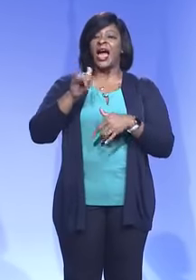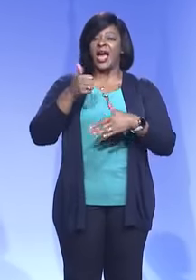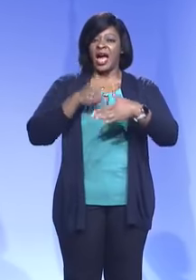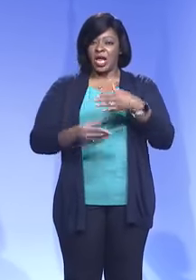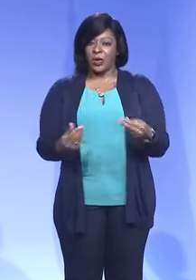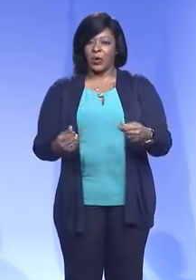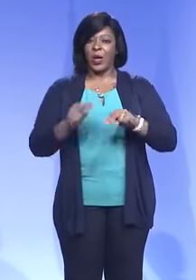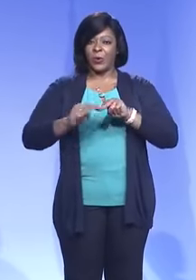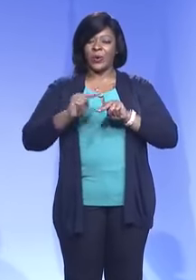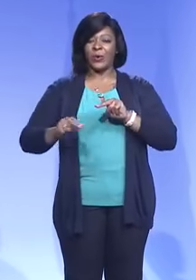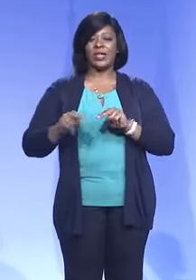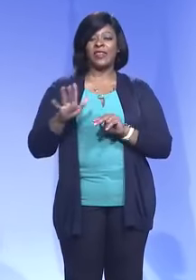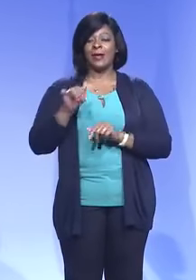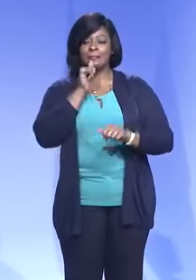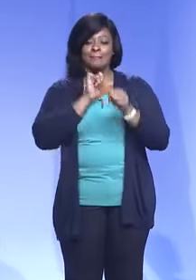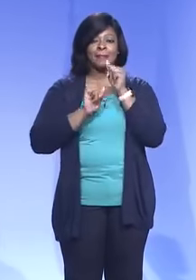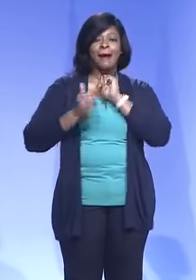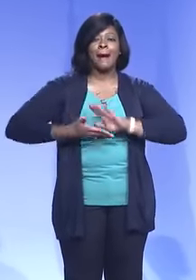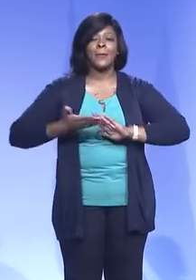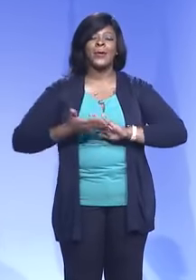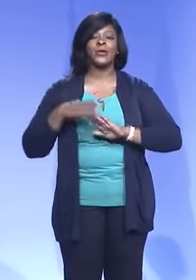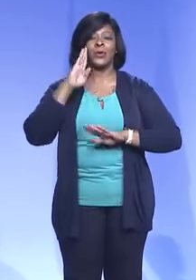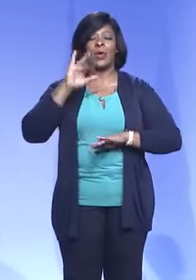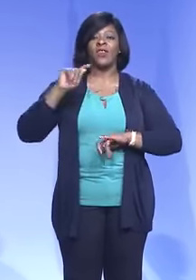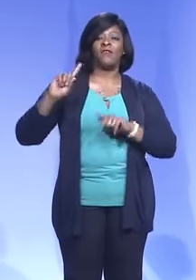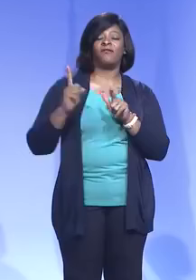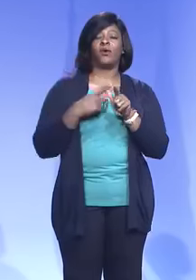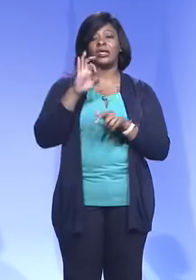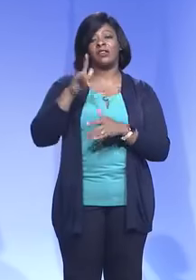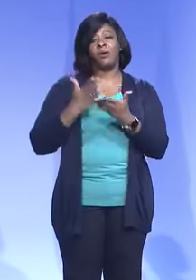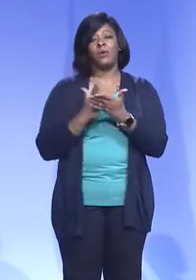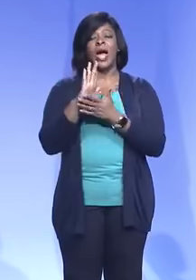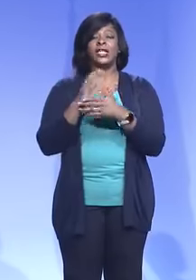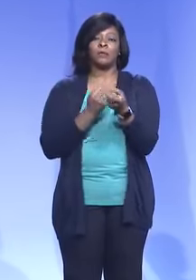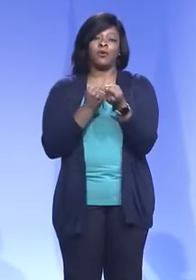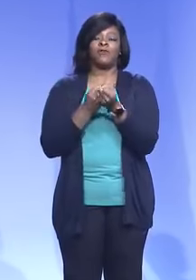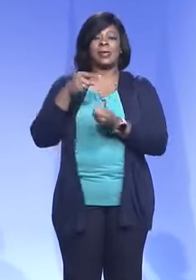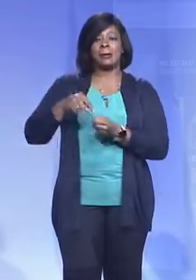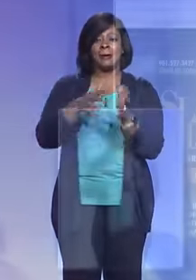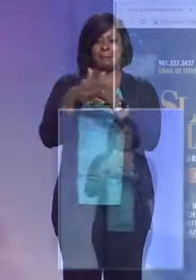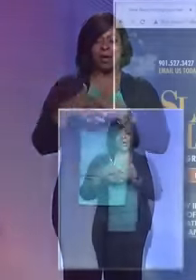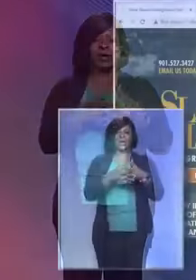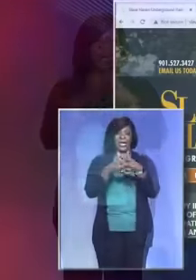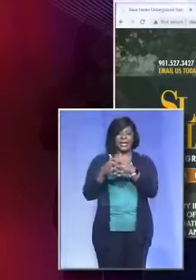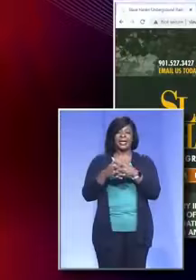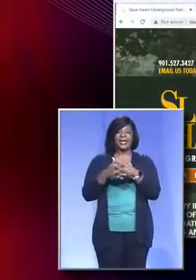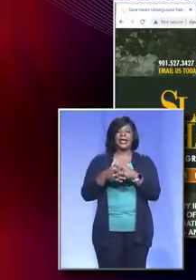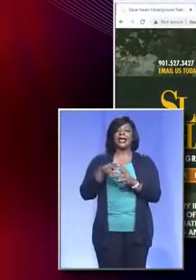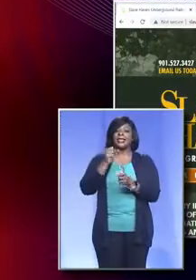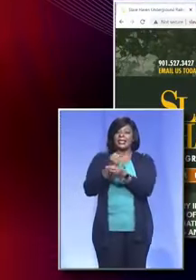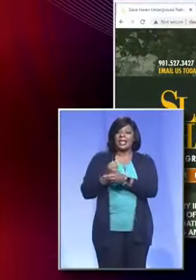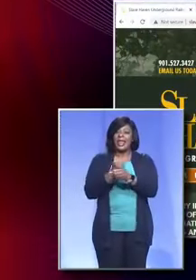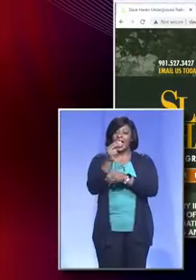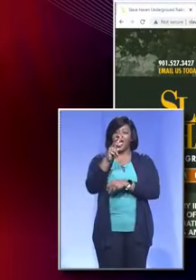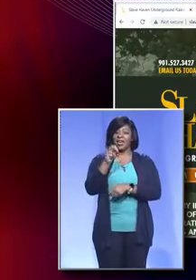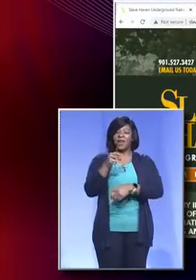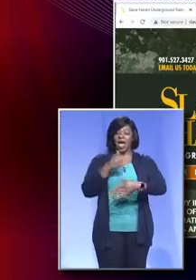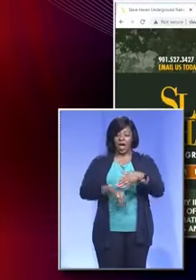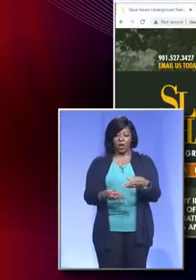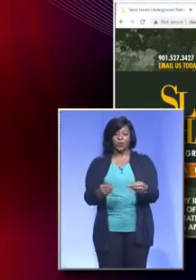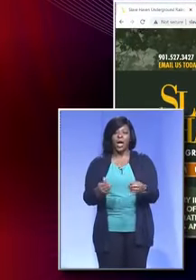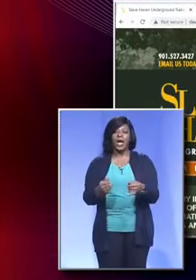and its secret operations known as the first civil rights movement in America. Slave Haven Underground